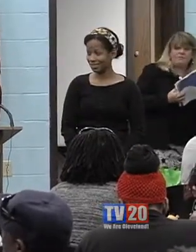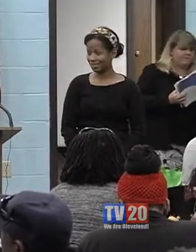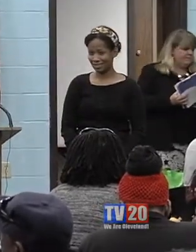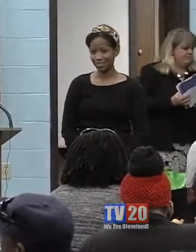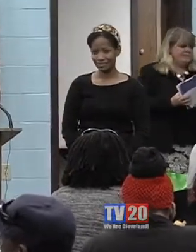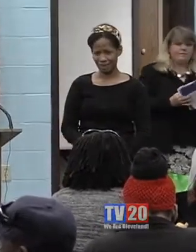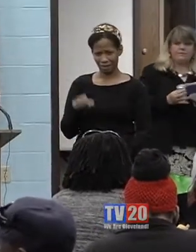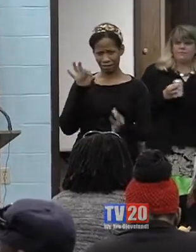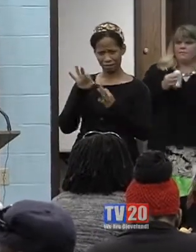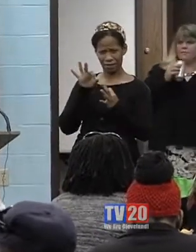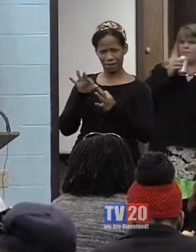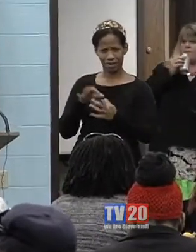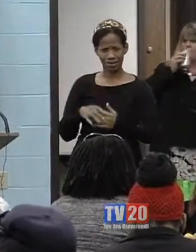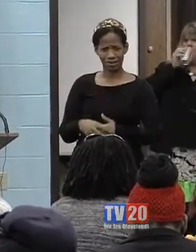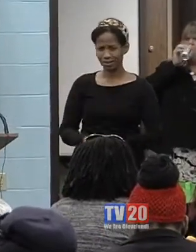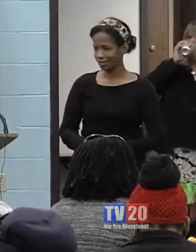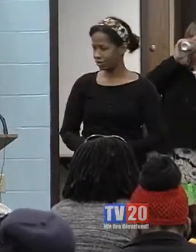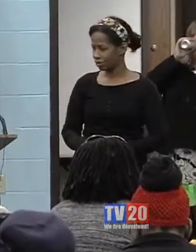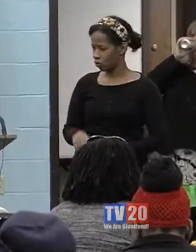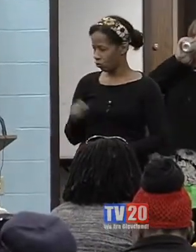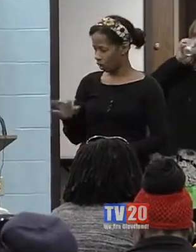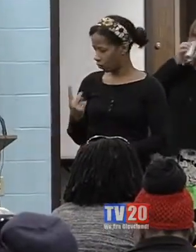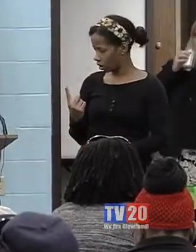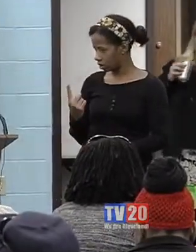Little feedback there.